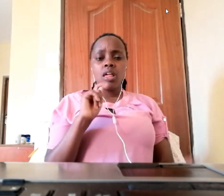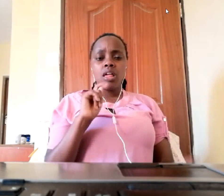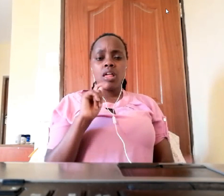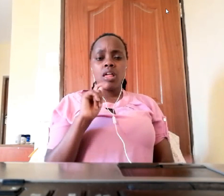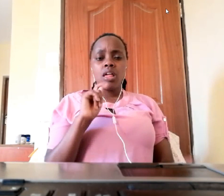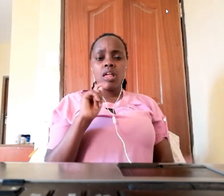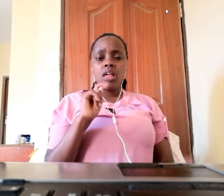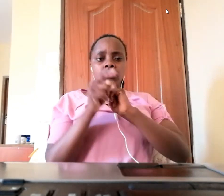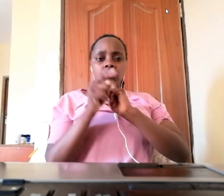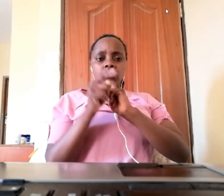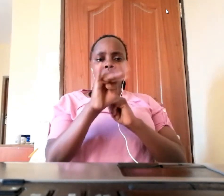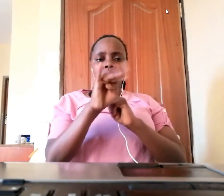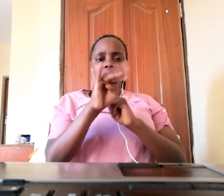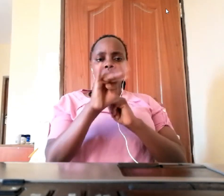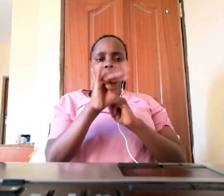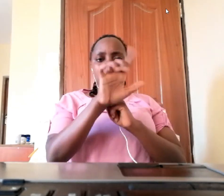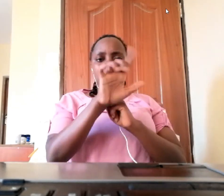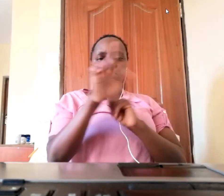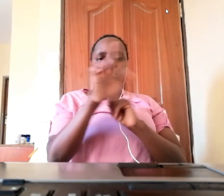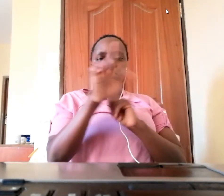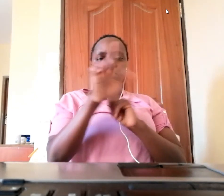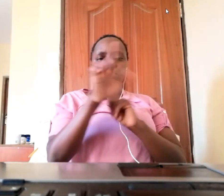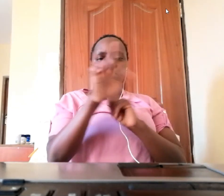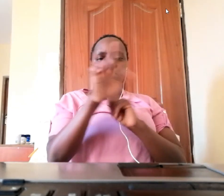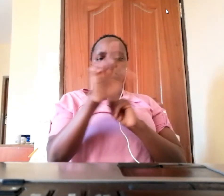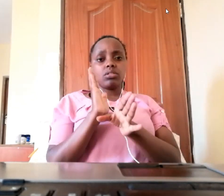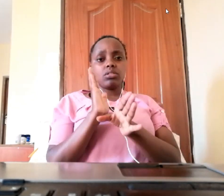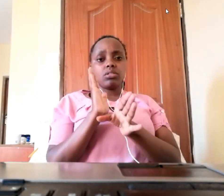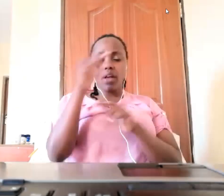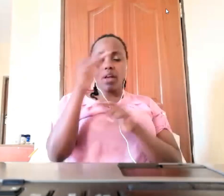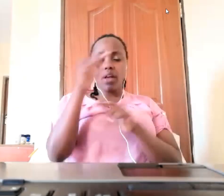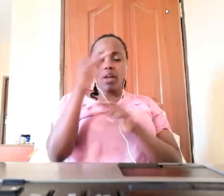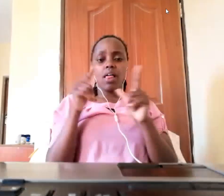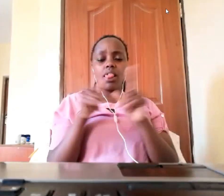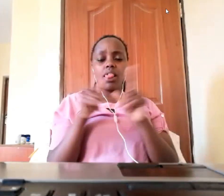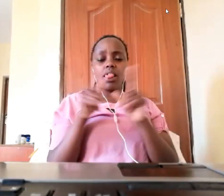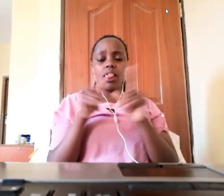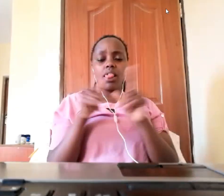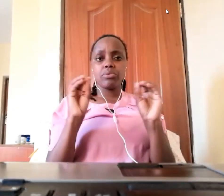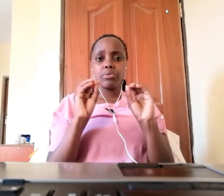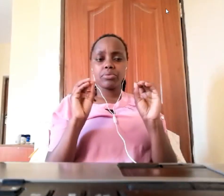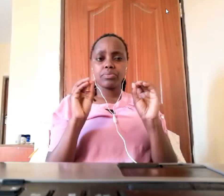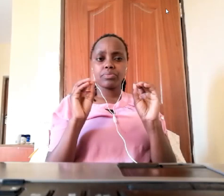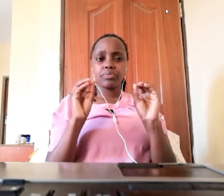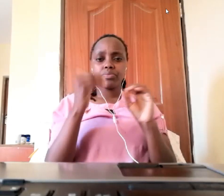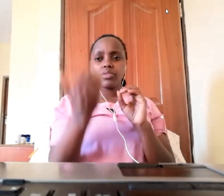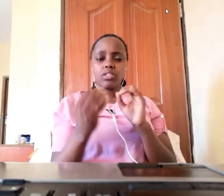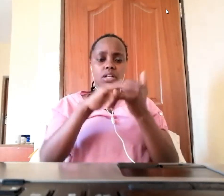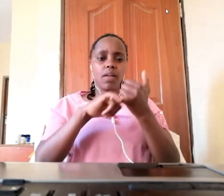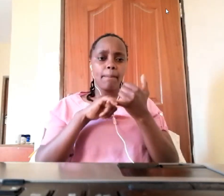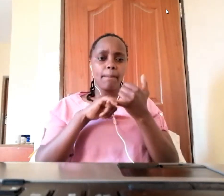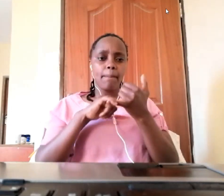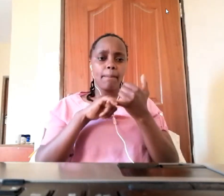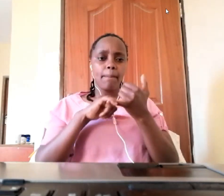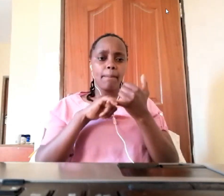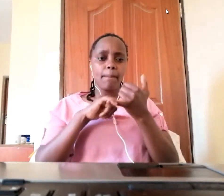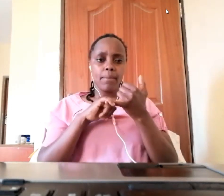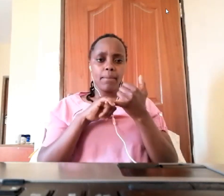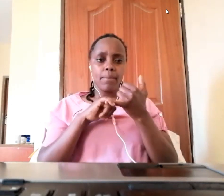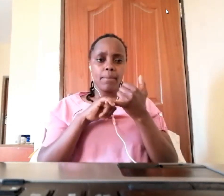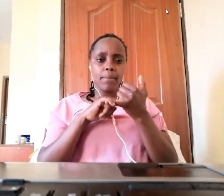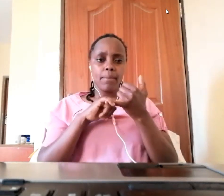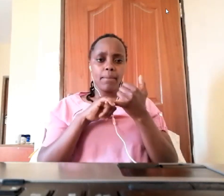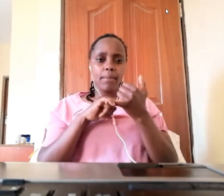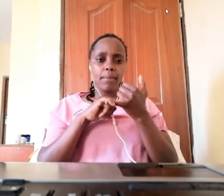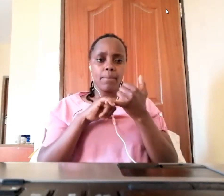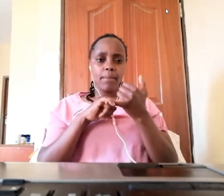reconsider this bill and to withdraw this bill so that they don't actually allow child marriage by